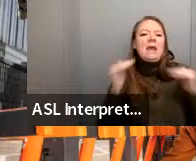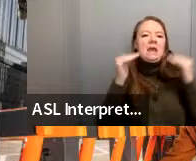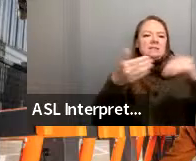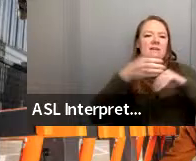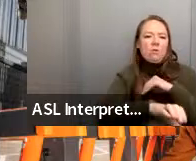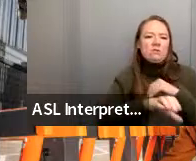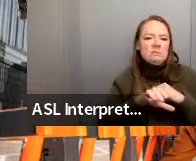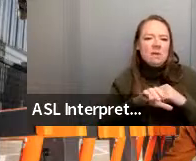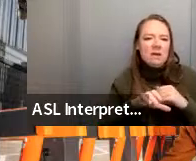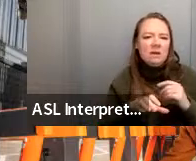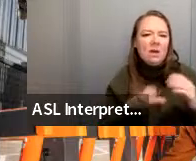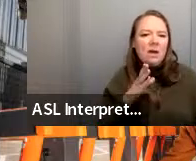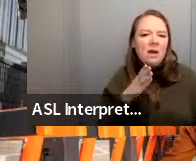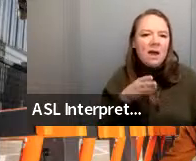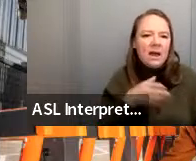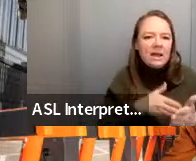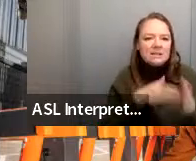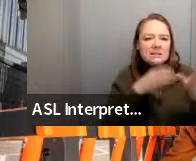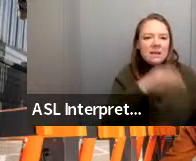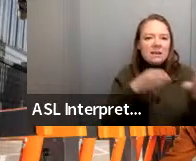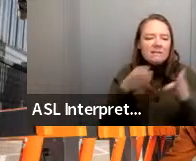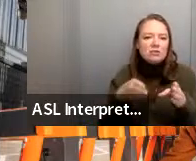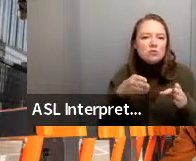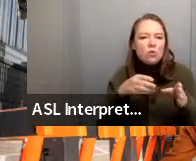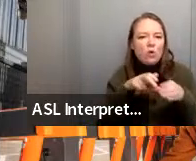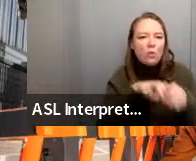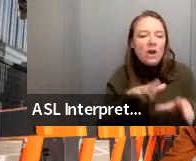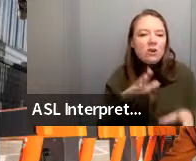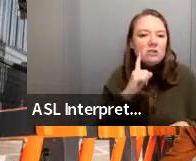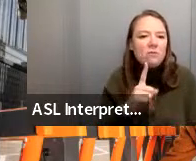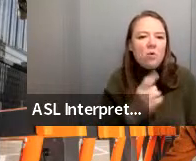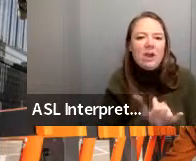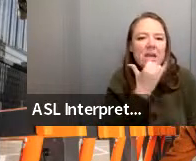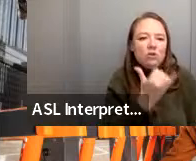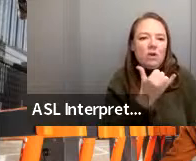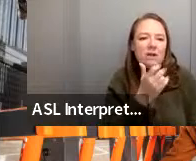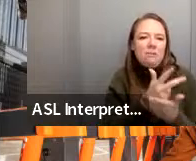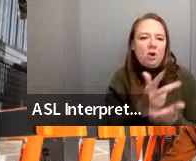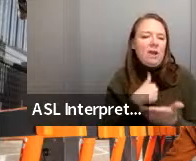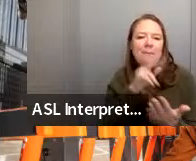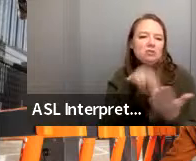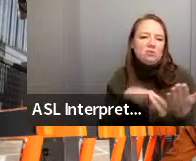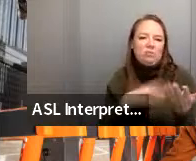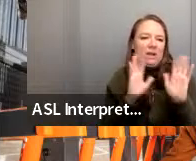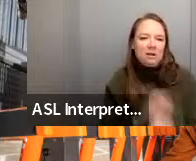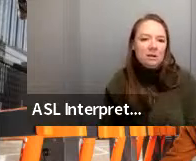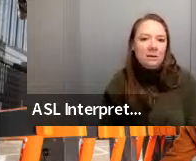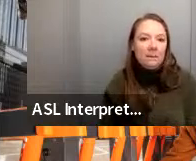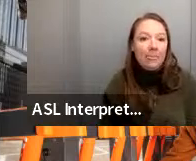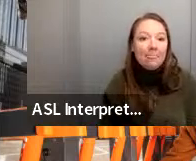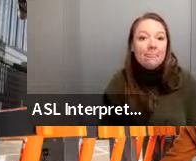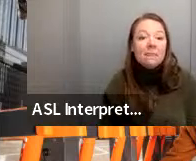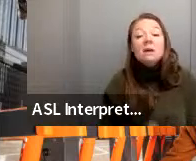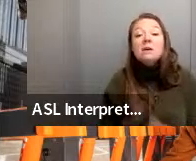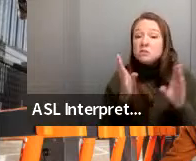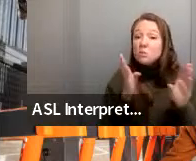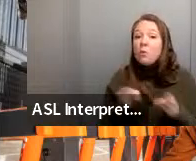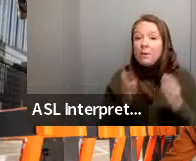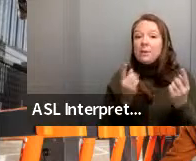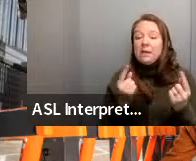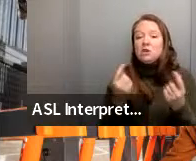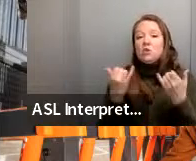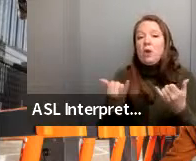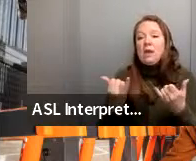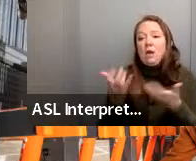So I'm just reading the chat for a moment. So what we're looking to do is we're currently working